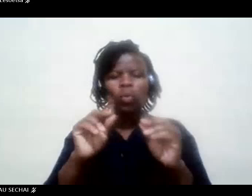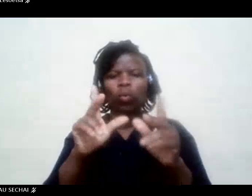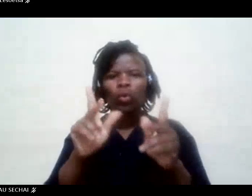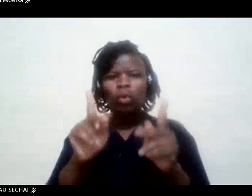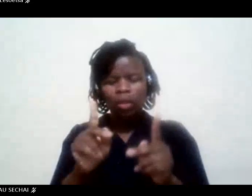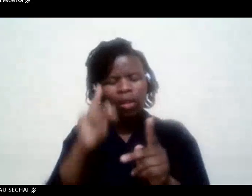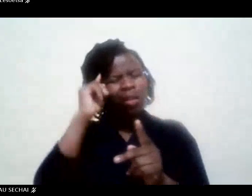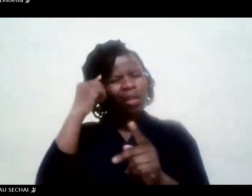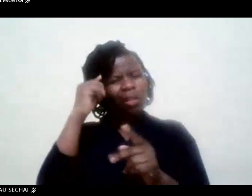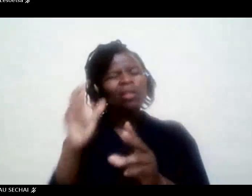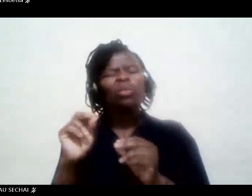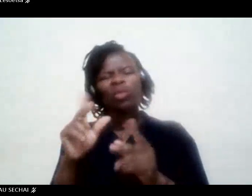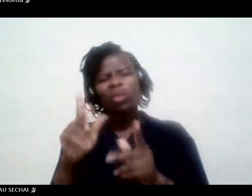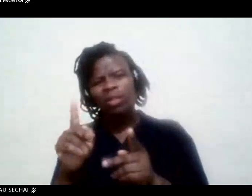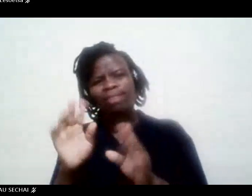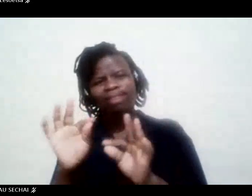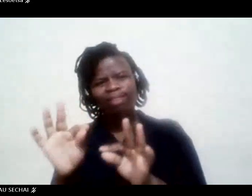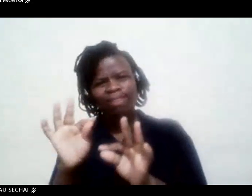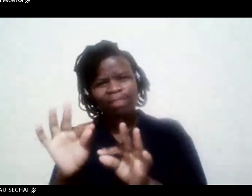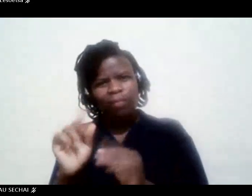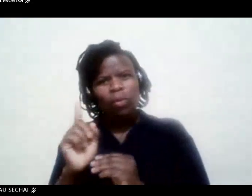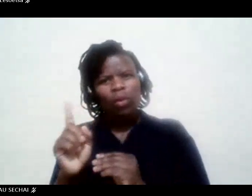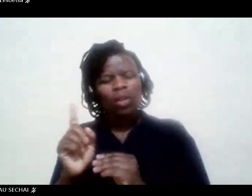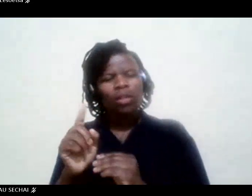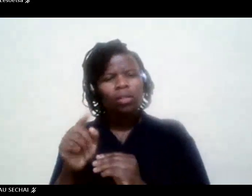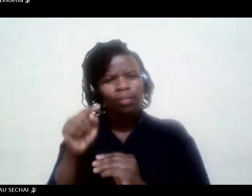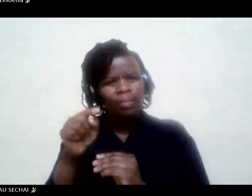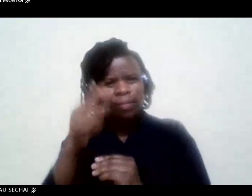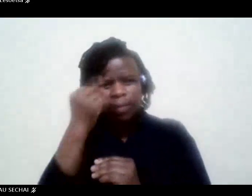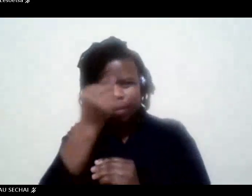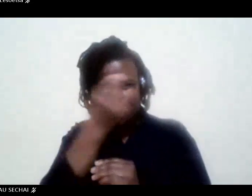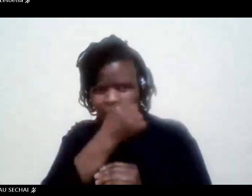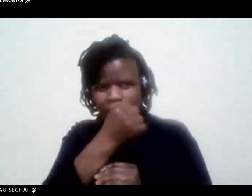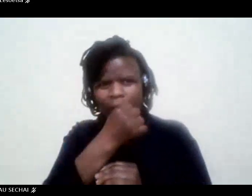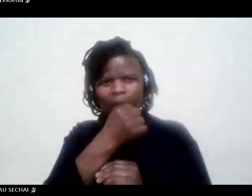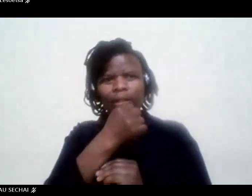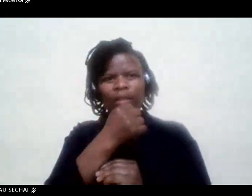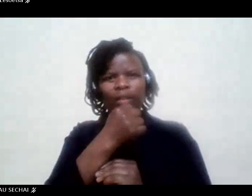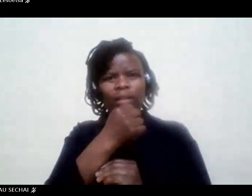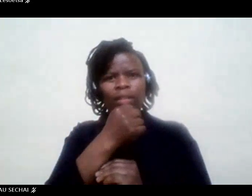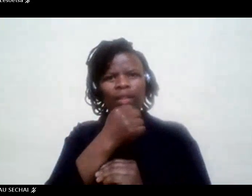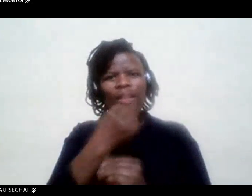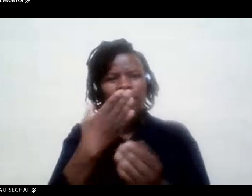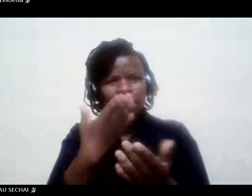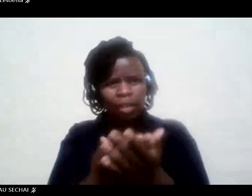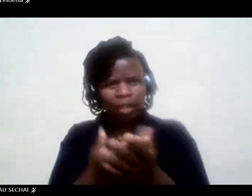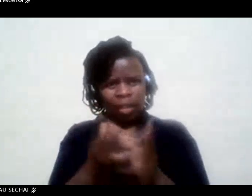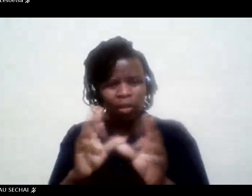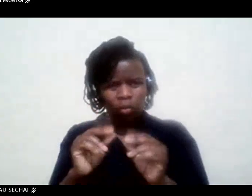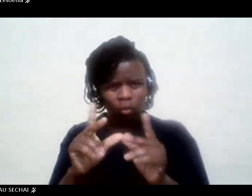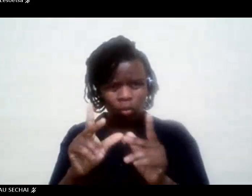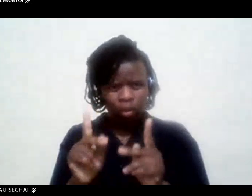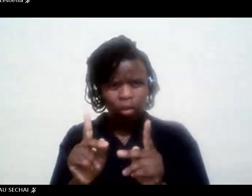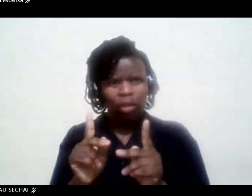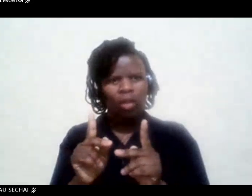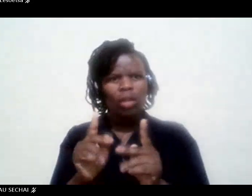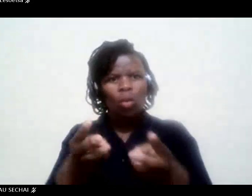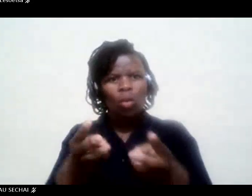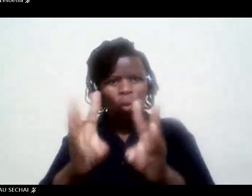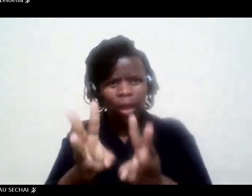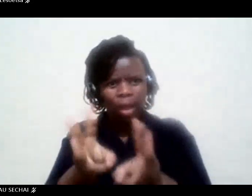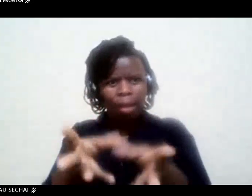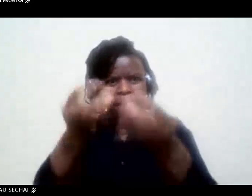who is blind, once they're able to navigate their way with the cane, then they're able to,